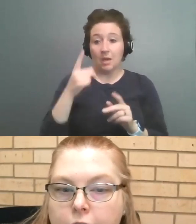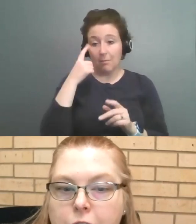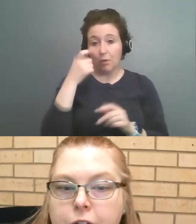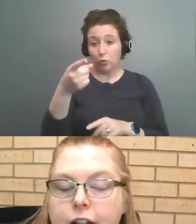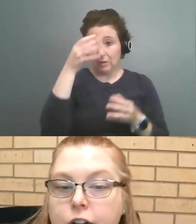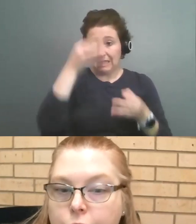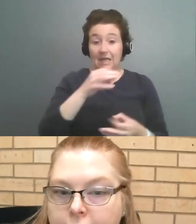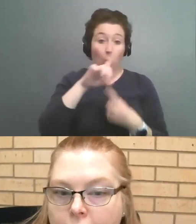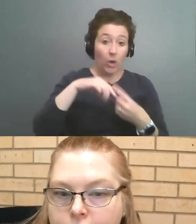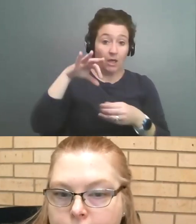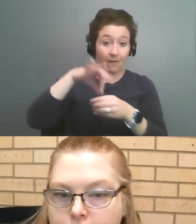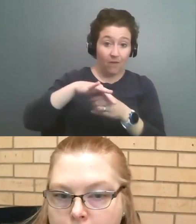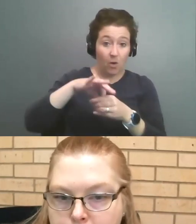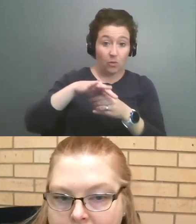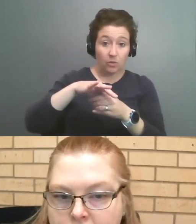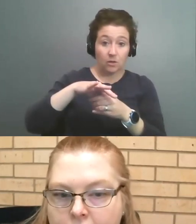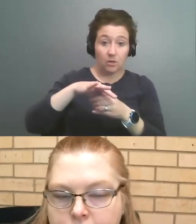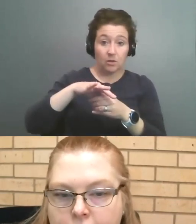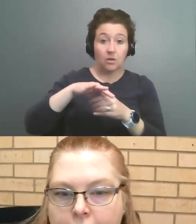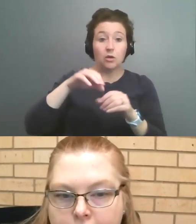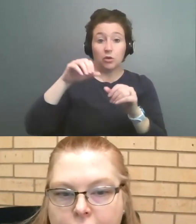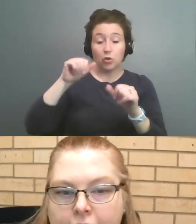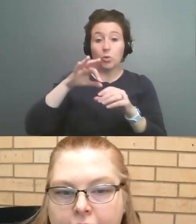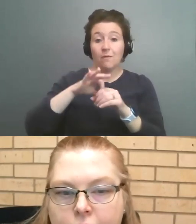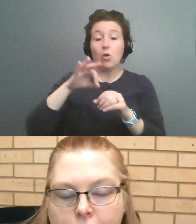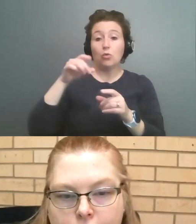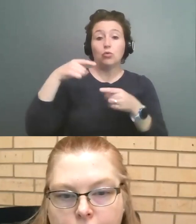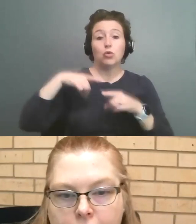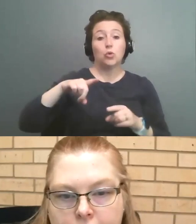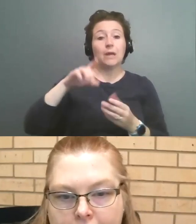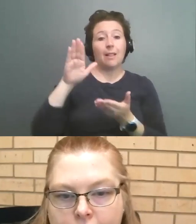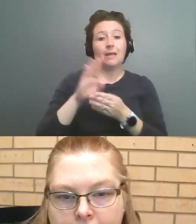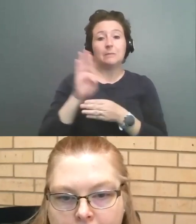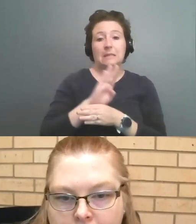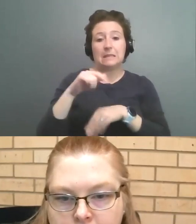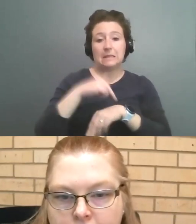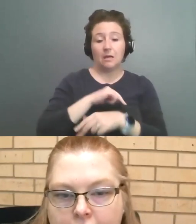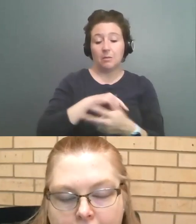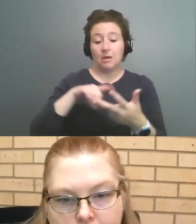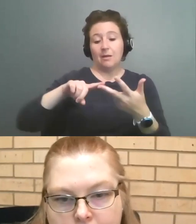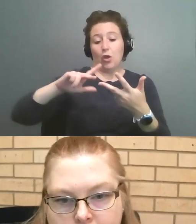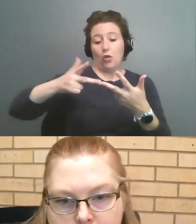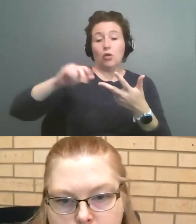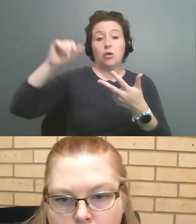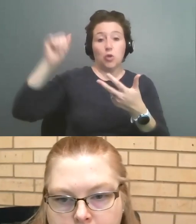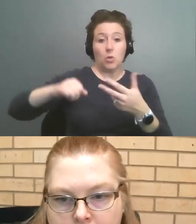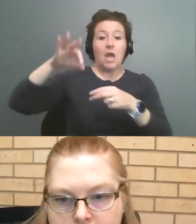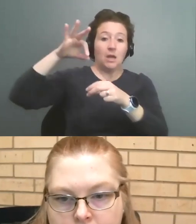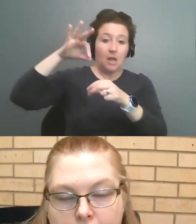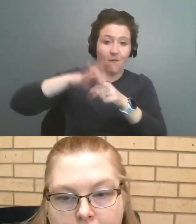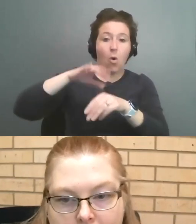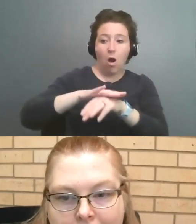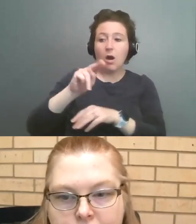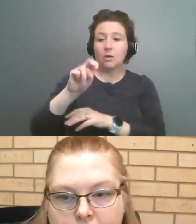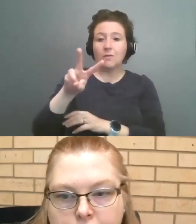vote, including during non-peak times. And finally, you can vote on the day of the election at your designated polling